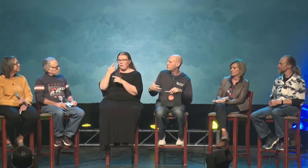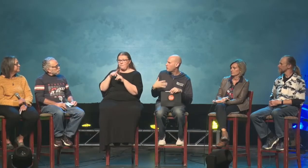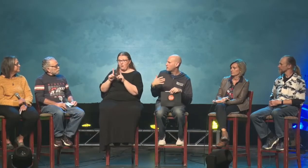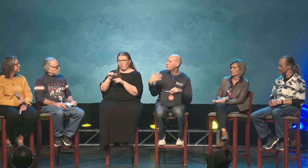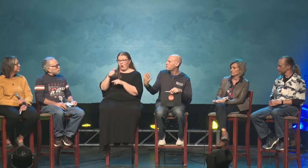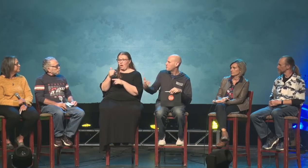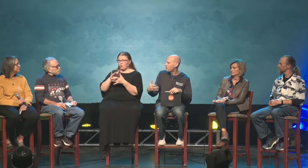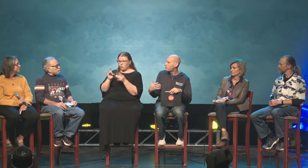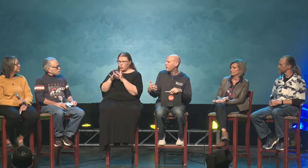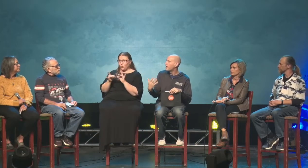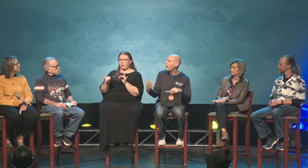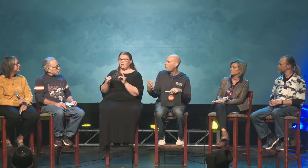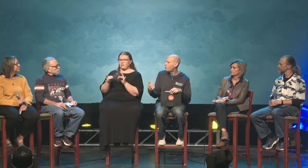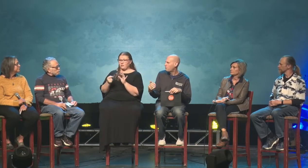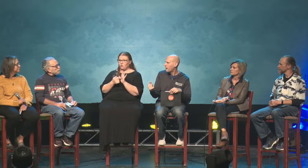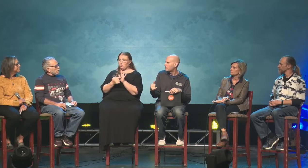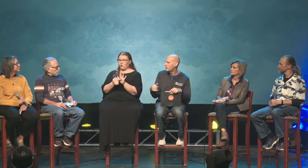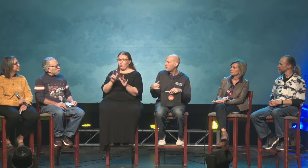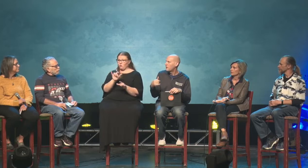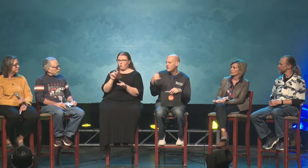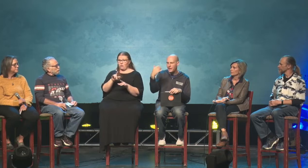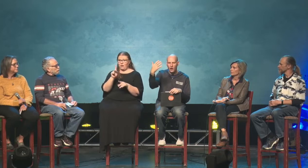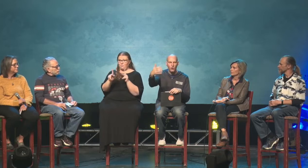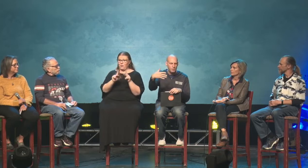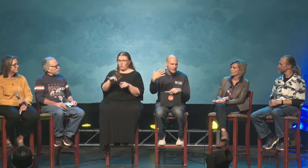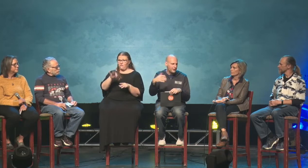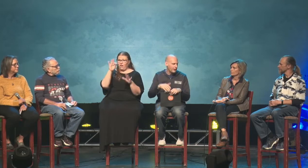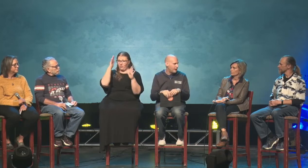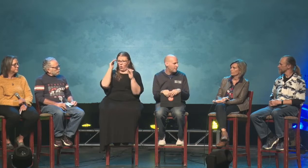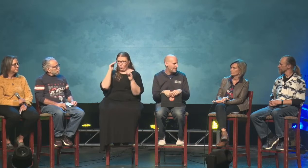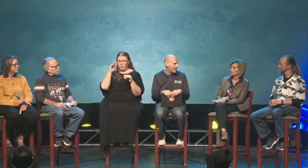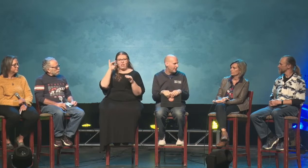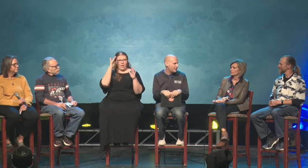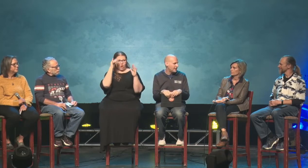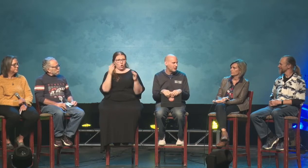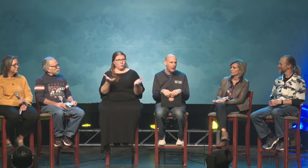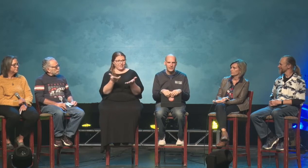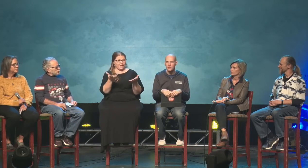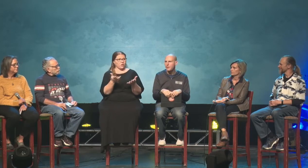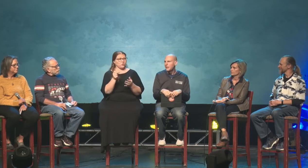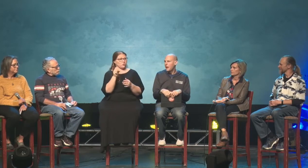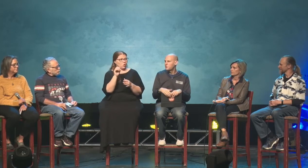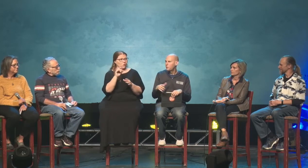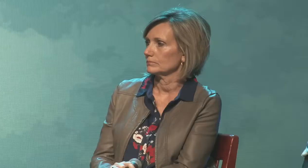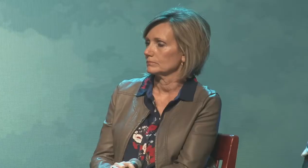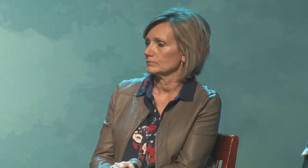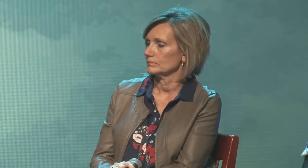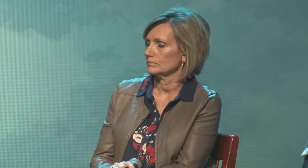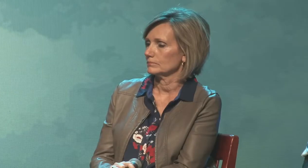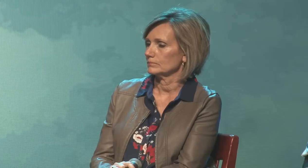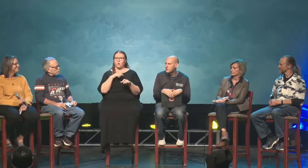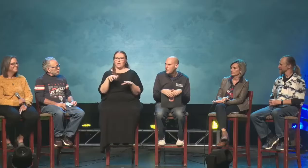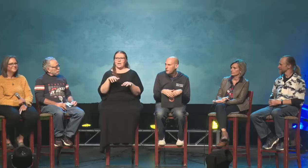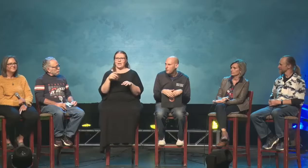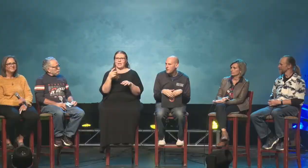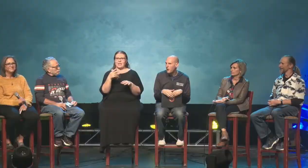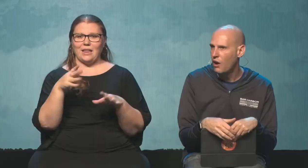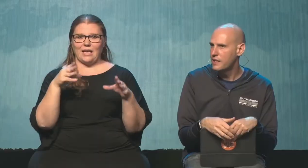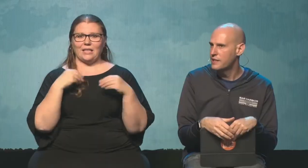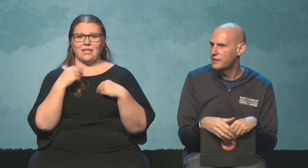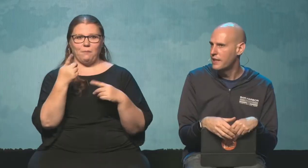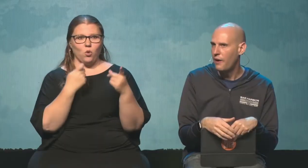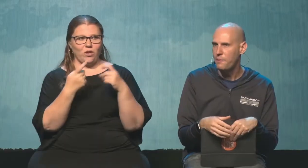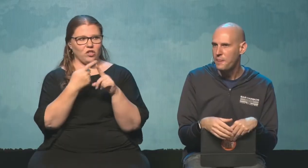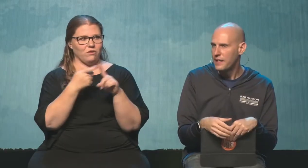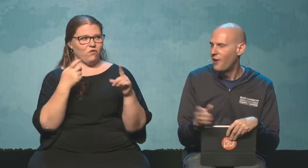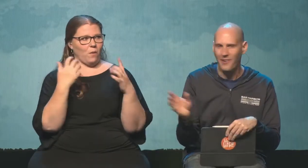other stories and for people to find that hope, right? So that hope is here kind of mentality. So that's awesome. So we're going to take questions from the